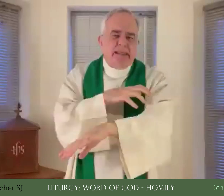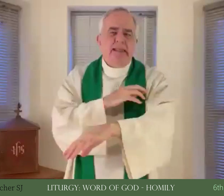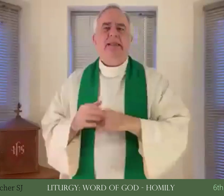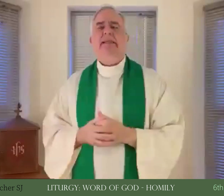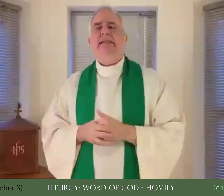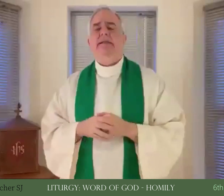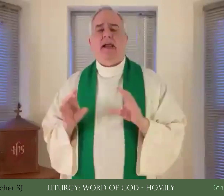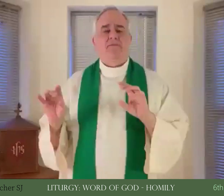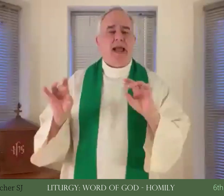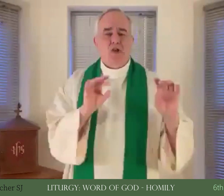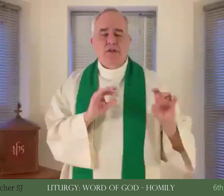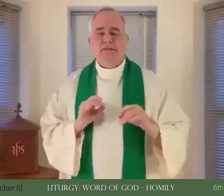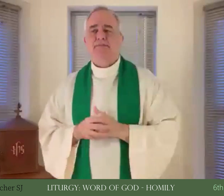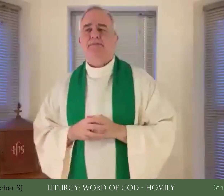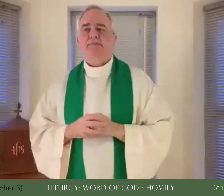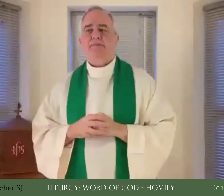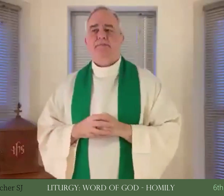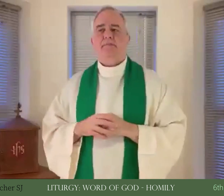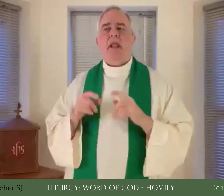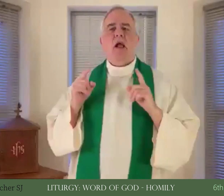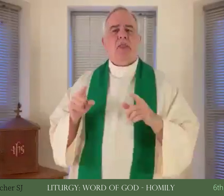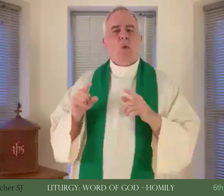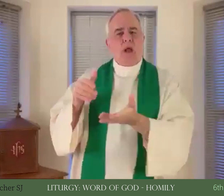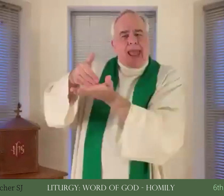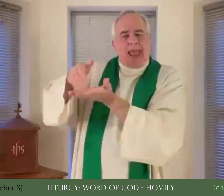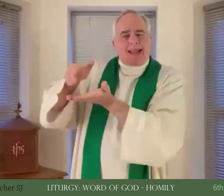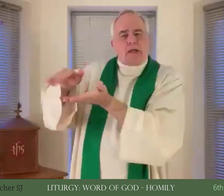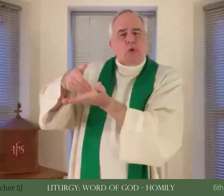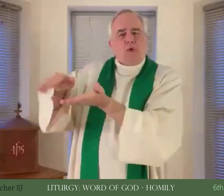disease, infection. They were excluded.